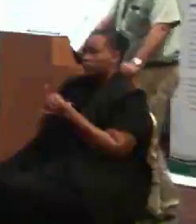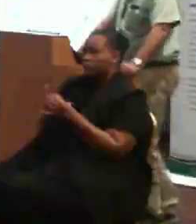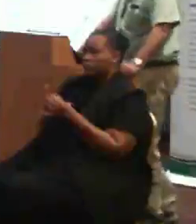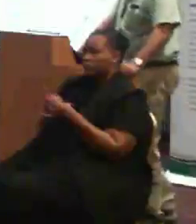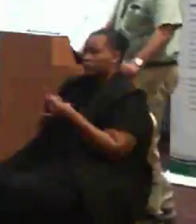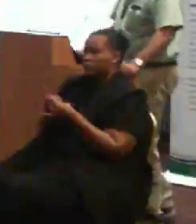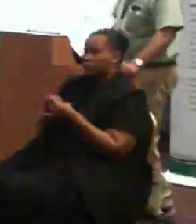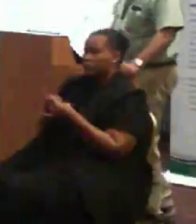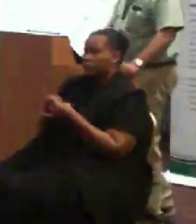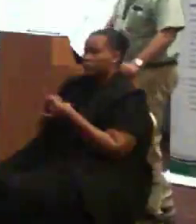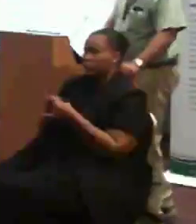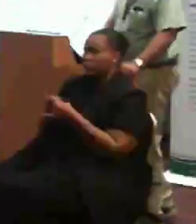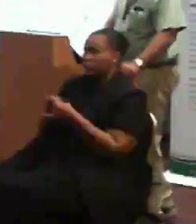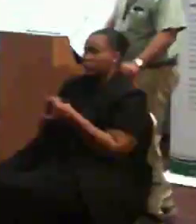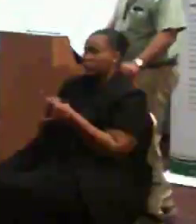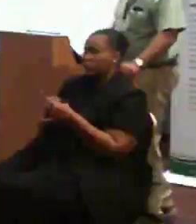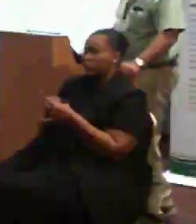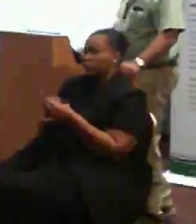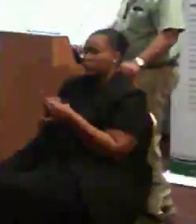So